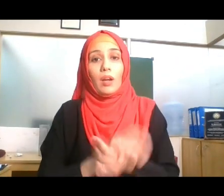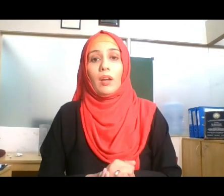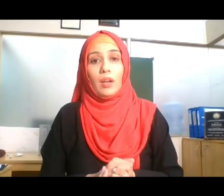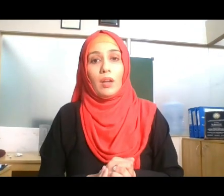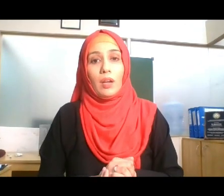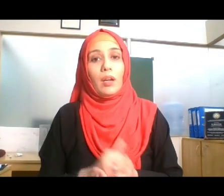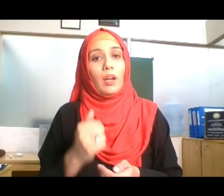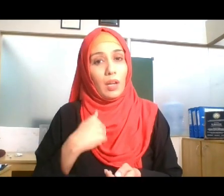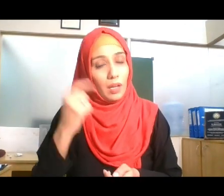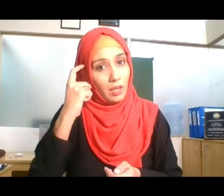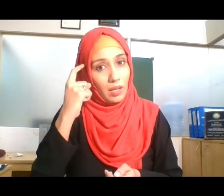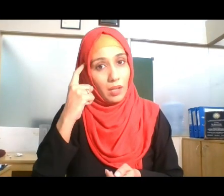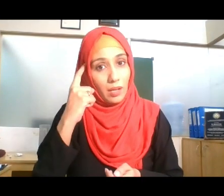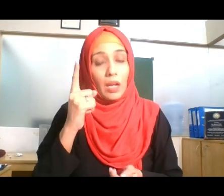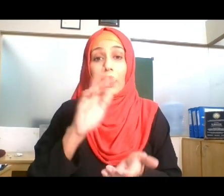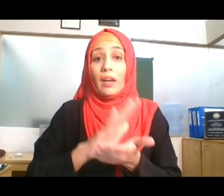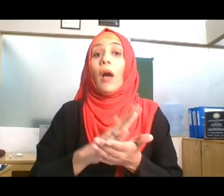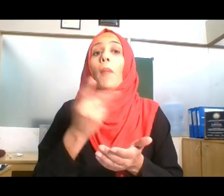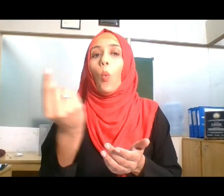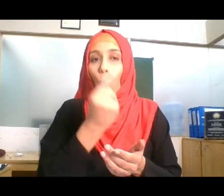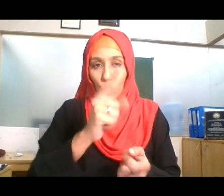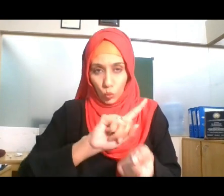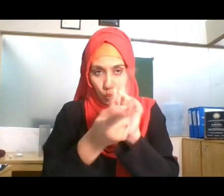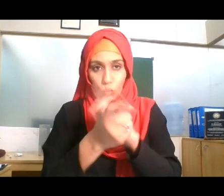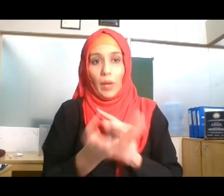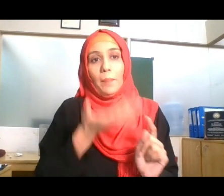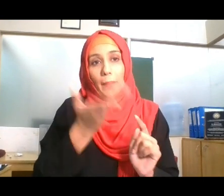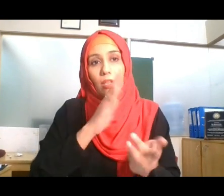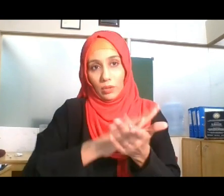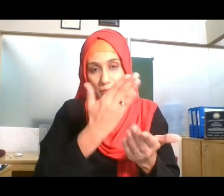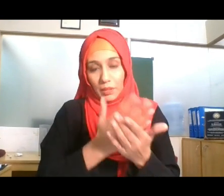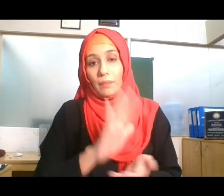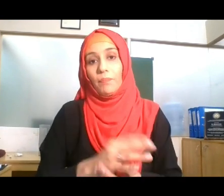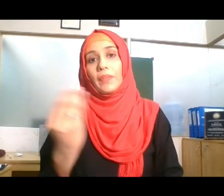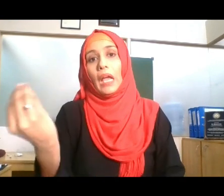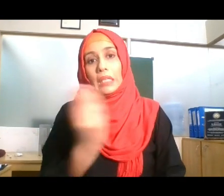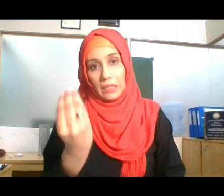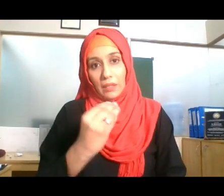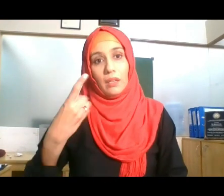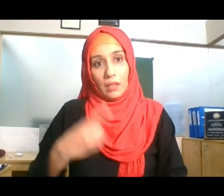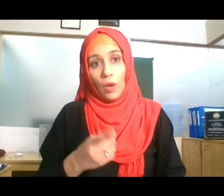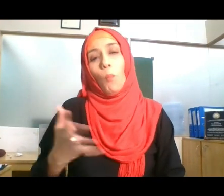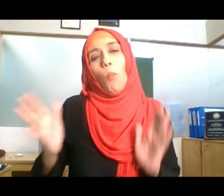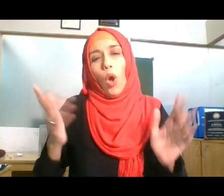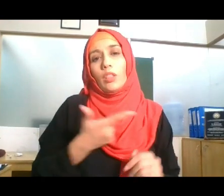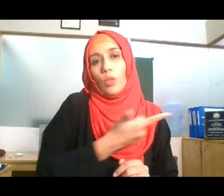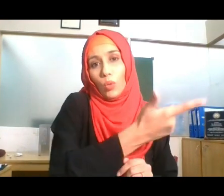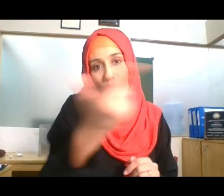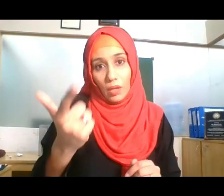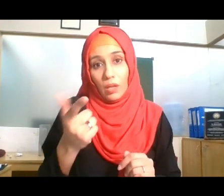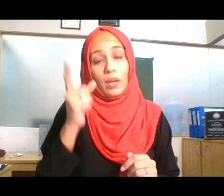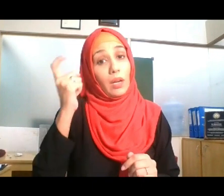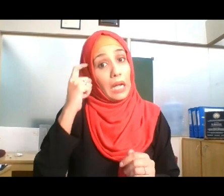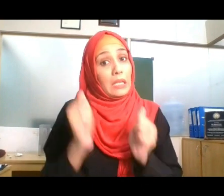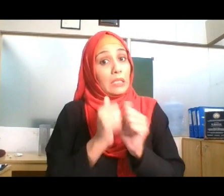and have been translated into Urdu as well. Our hope is that the simple act of making more people aware of our